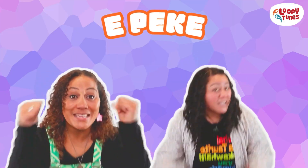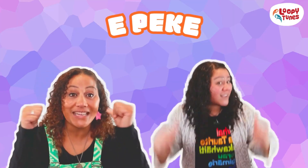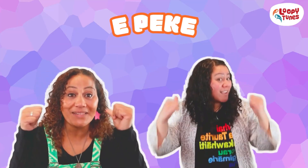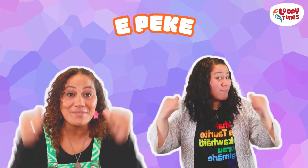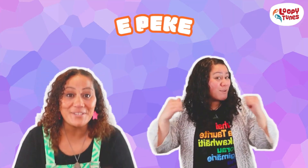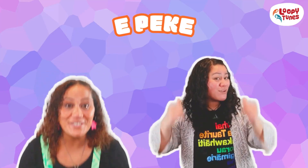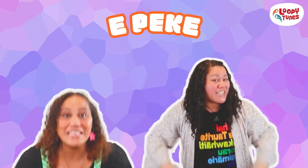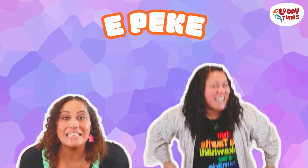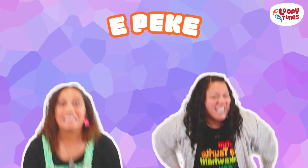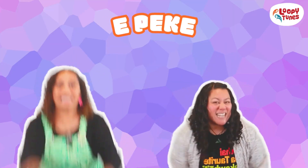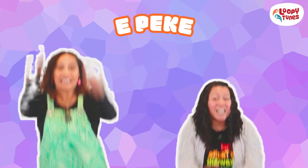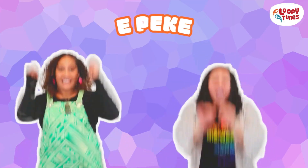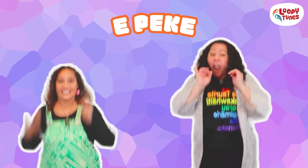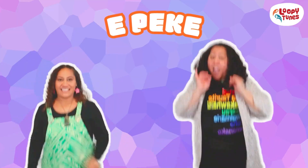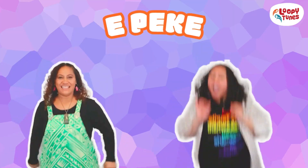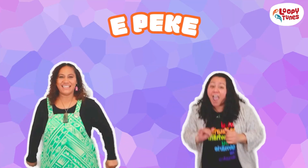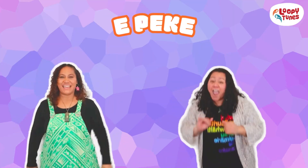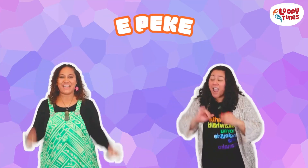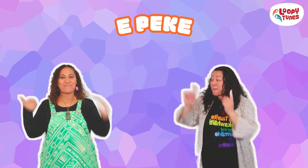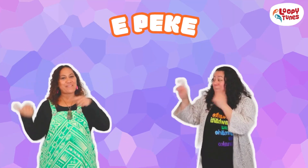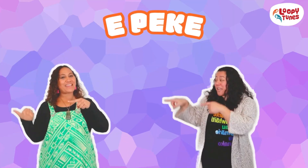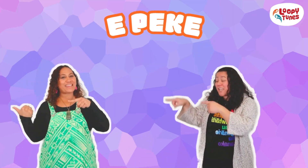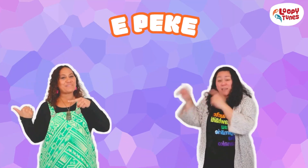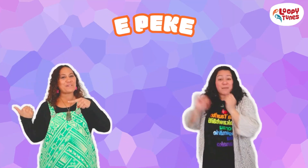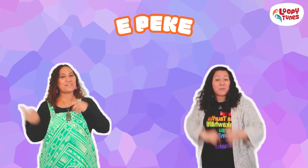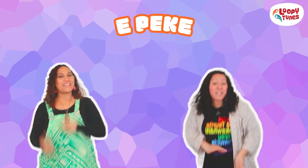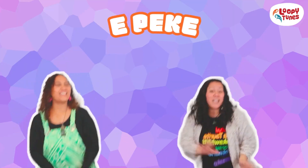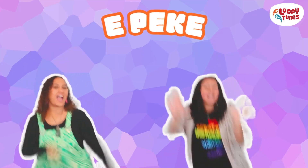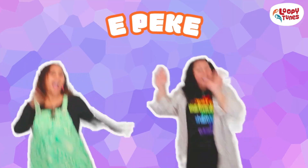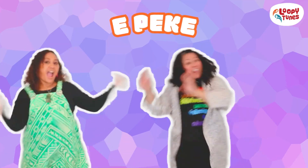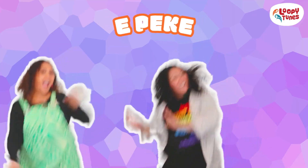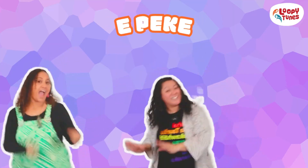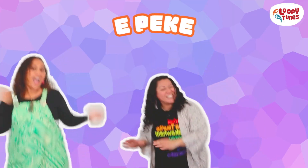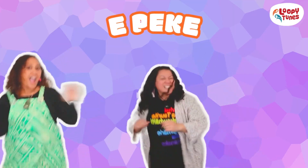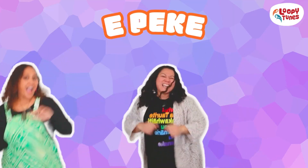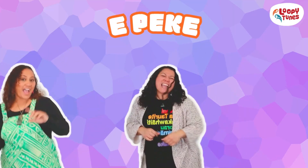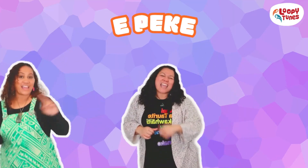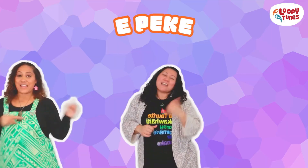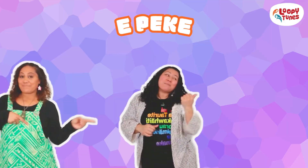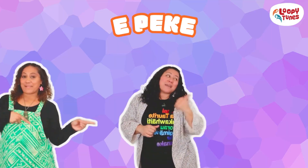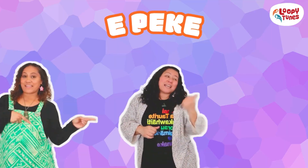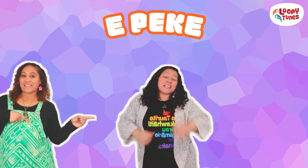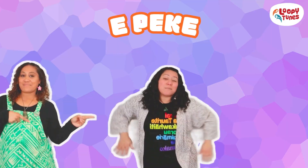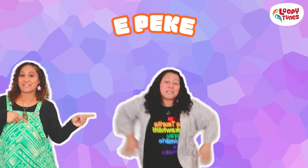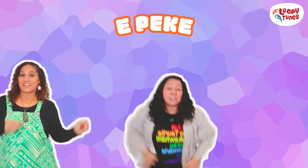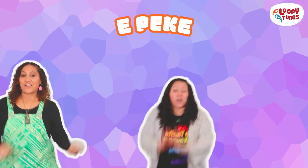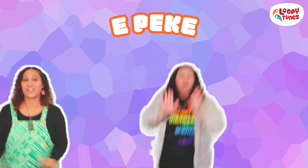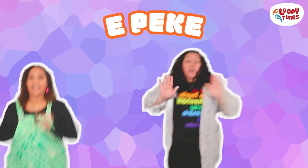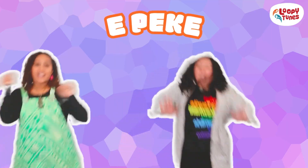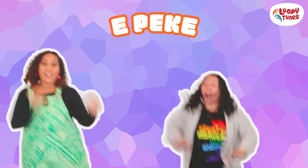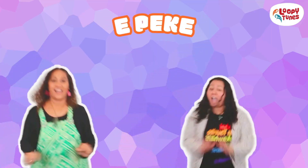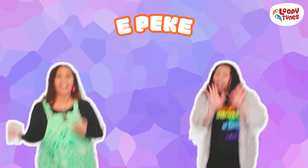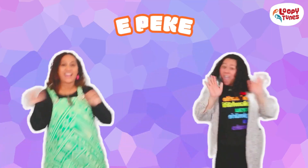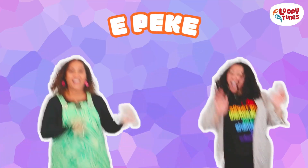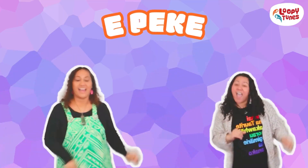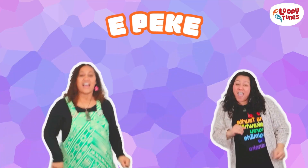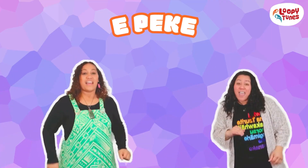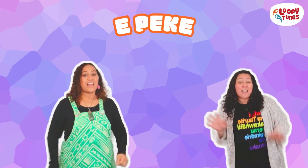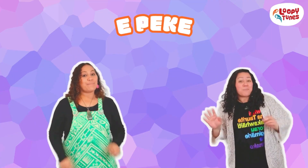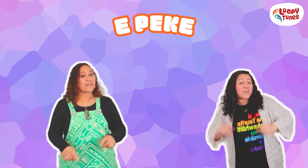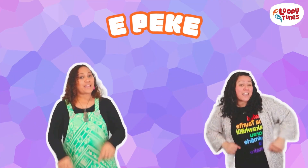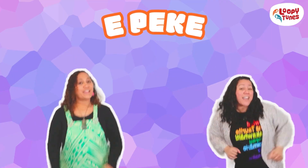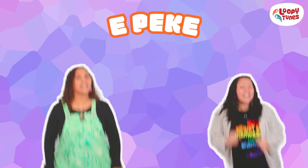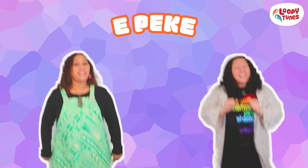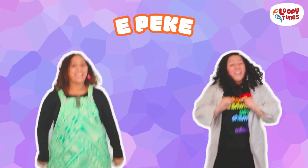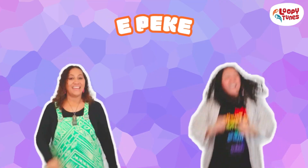e peke ki muri, e peke ki maui, e peke ki matau.